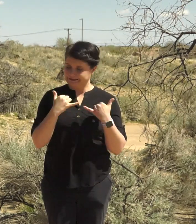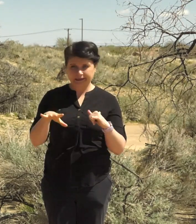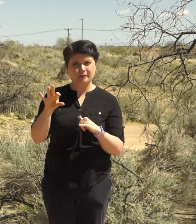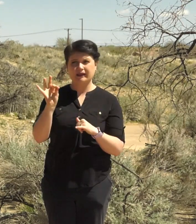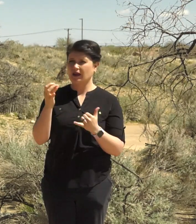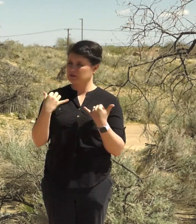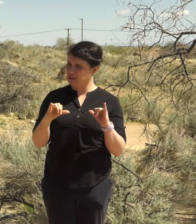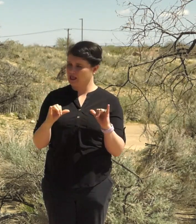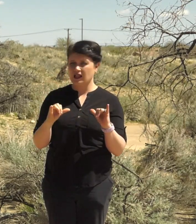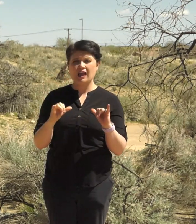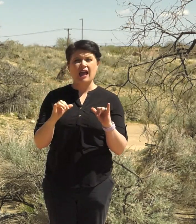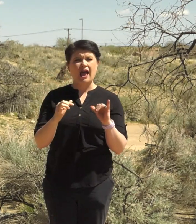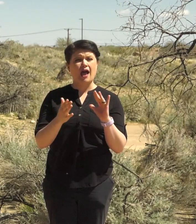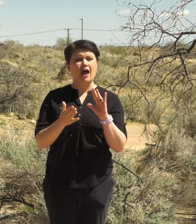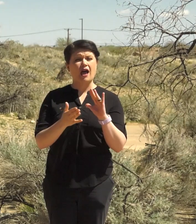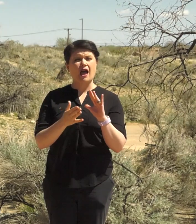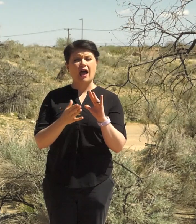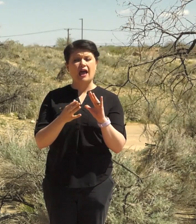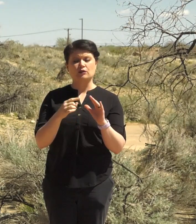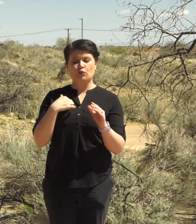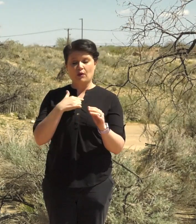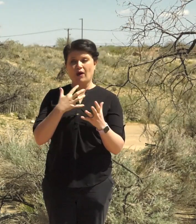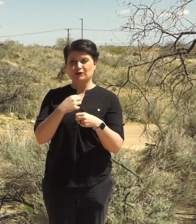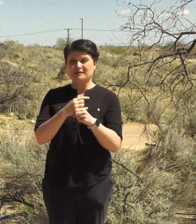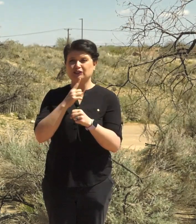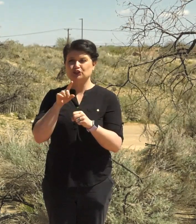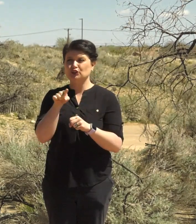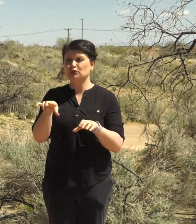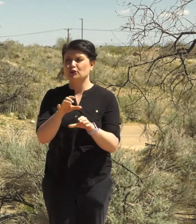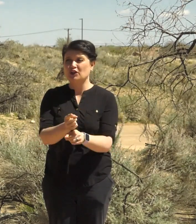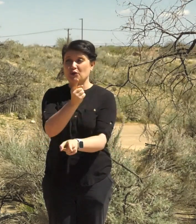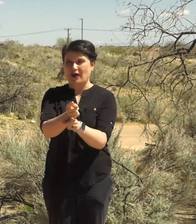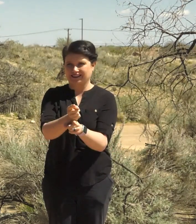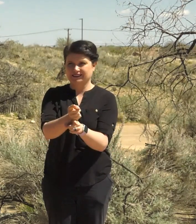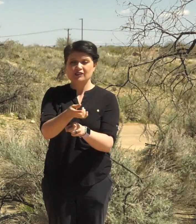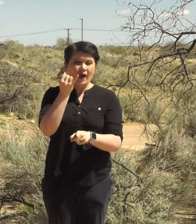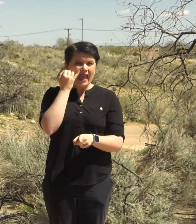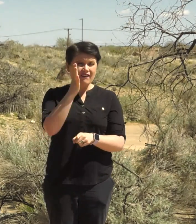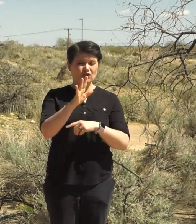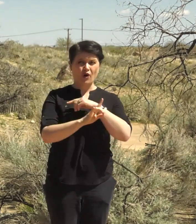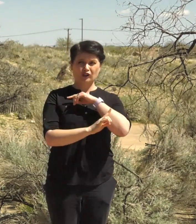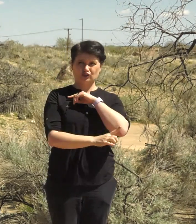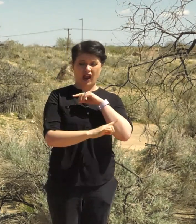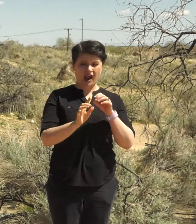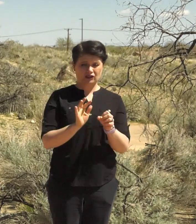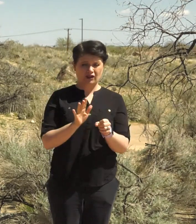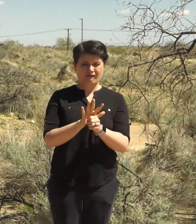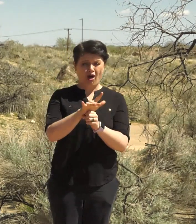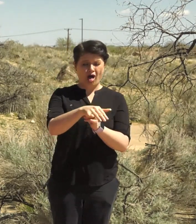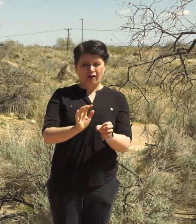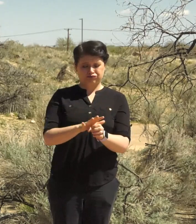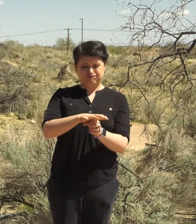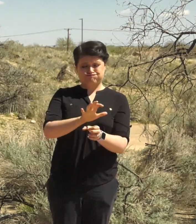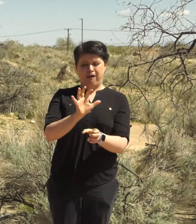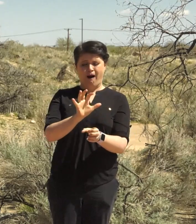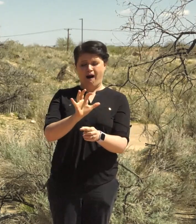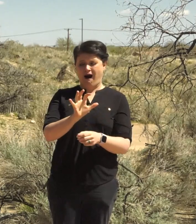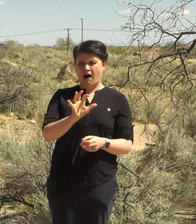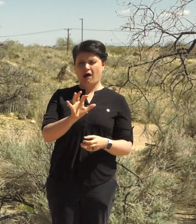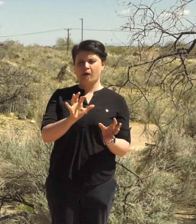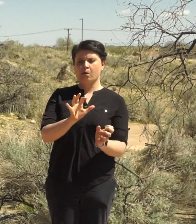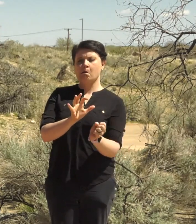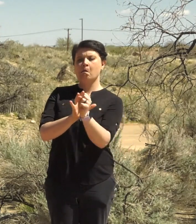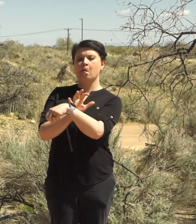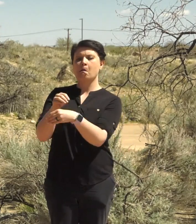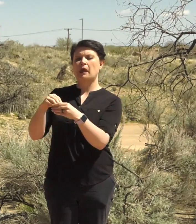we still are very active with recycling right. So if your refuse bin does get full, please do not use your recycle